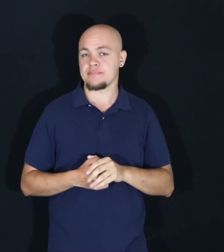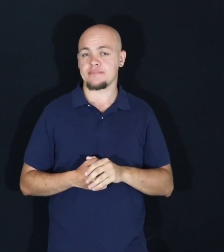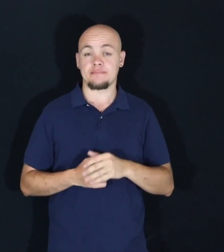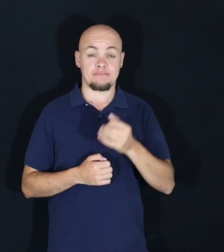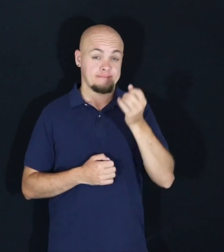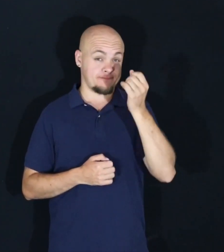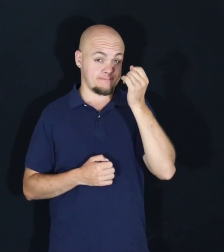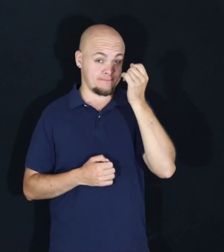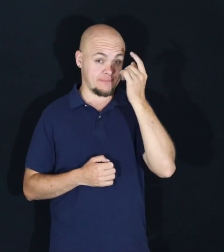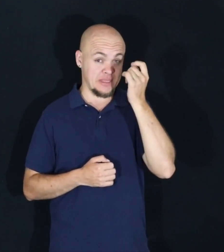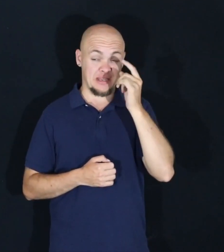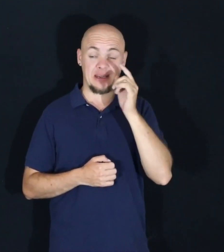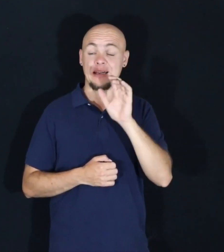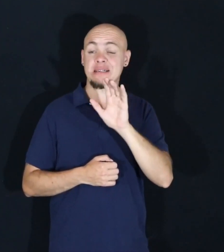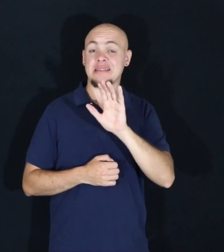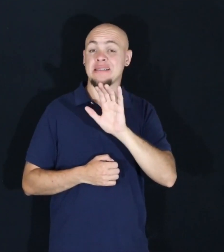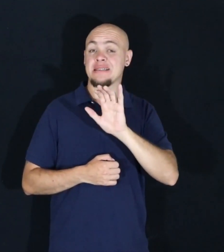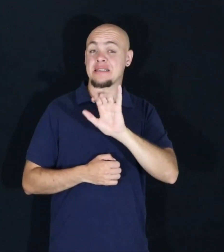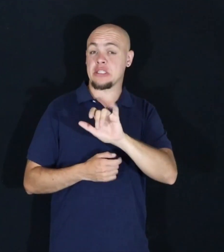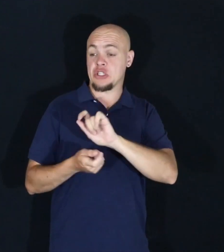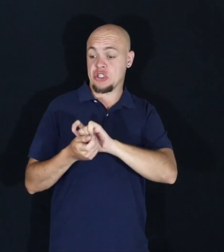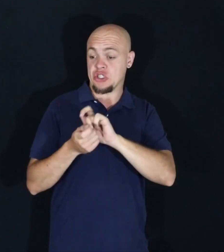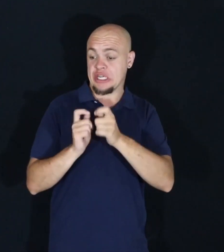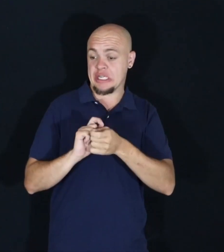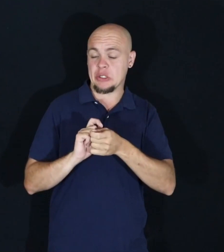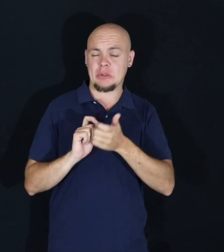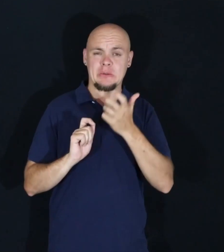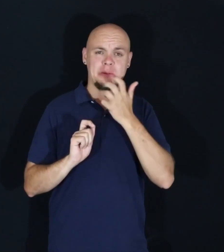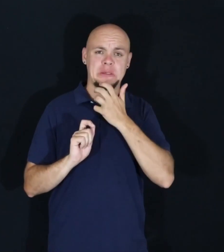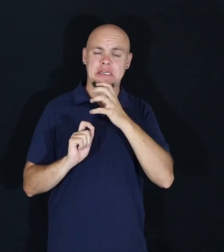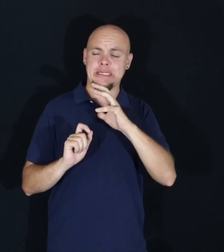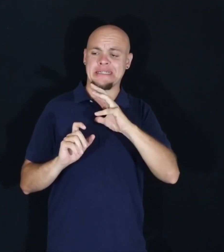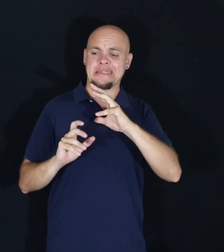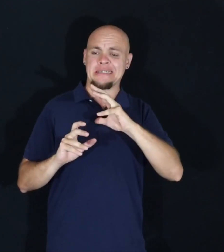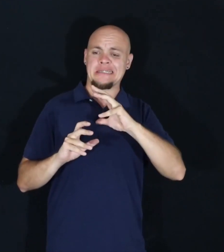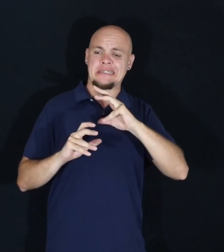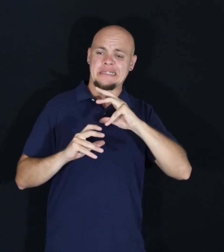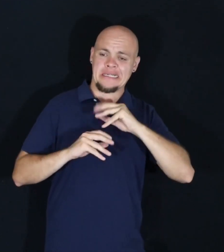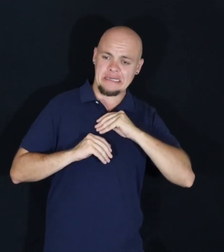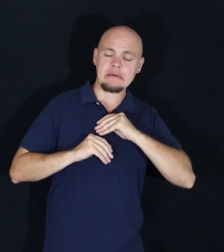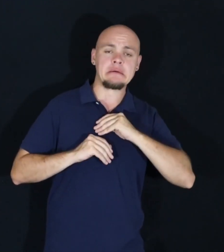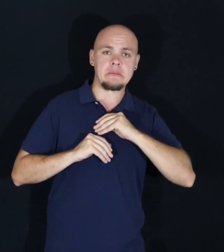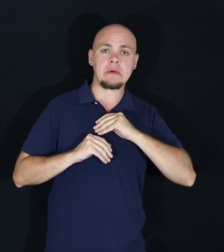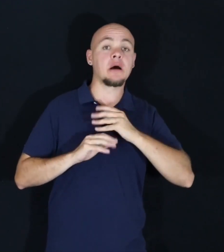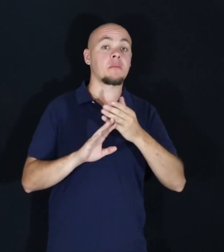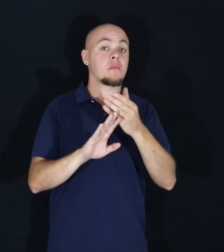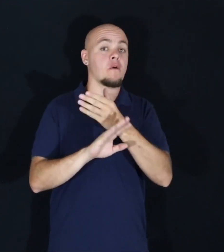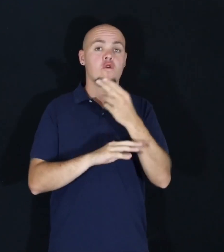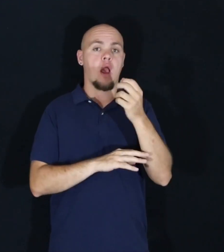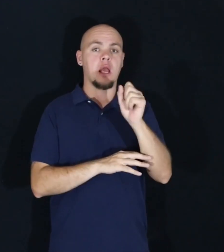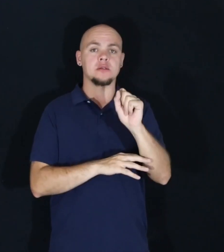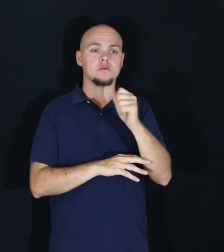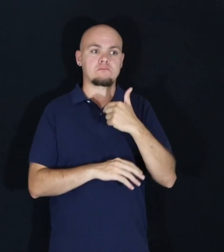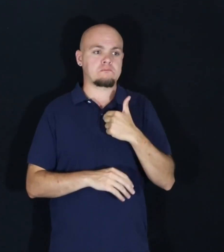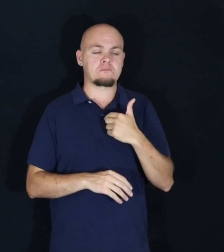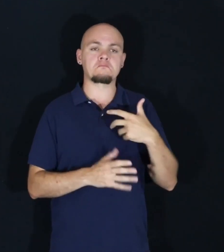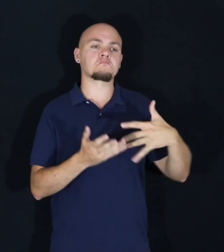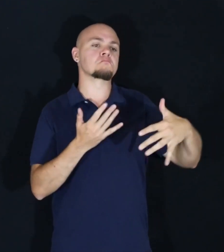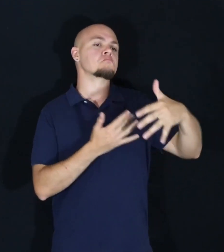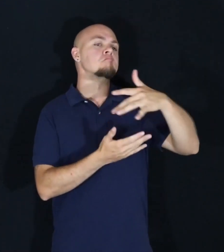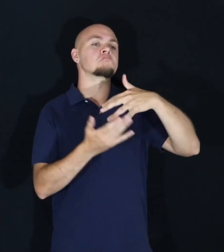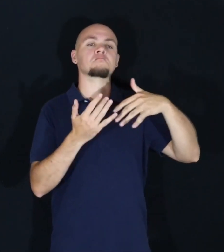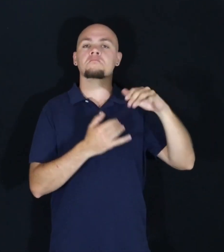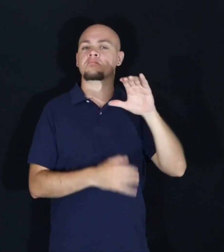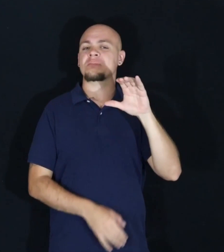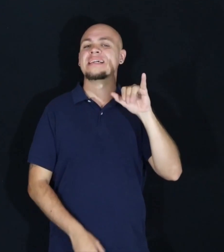this change was a lot for me to take in. Before entering high school, I had only ever been surrounded by